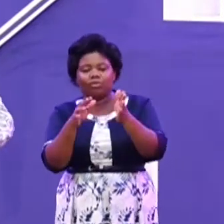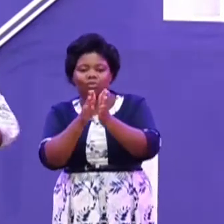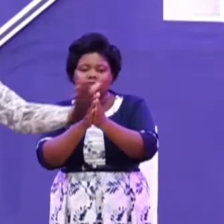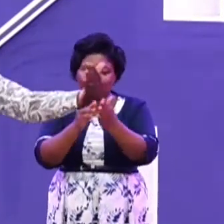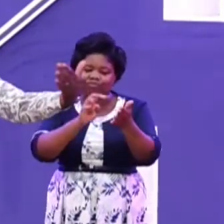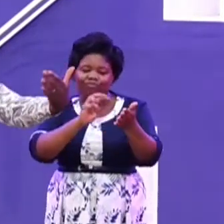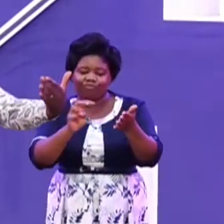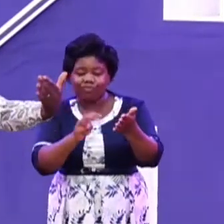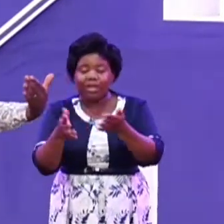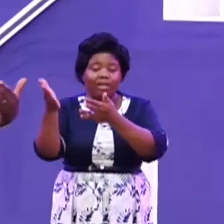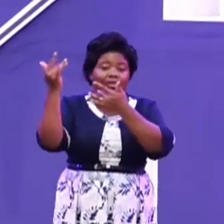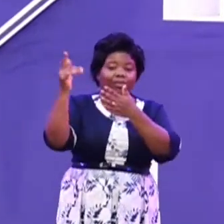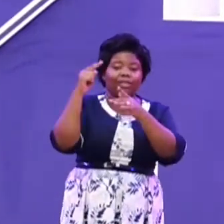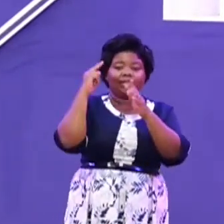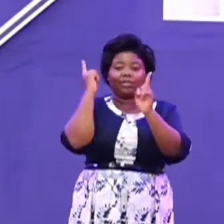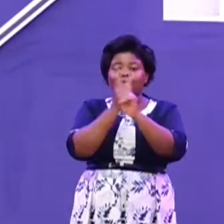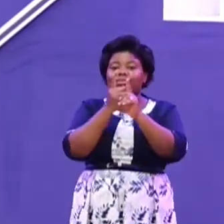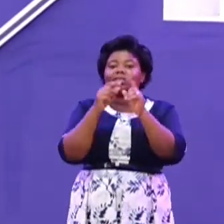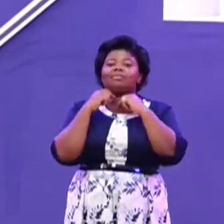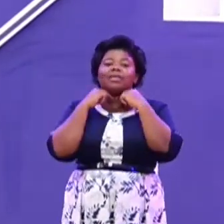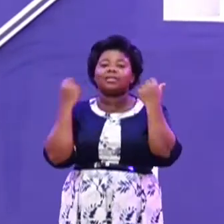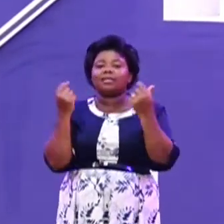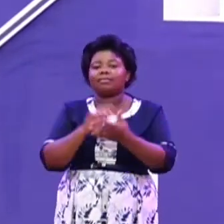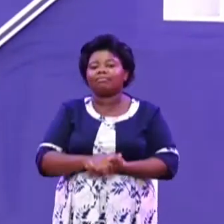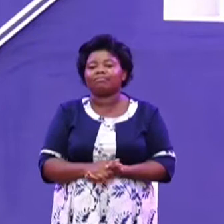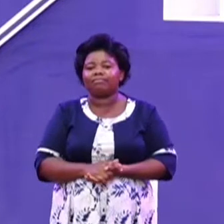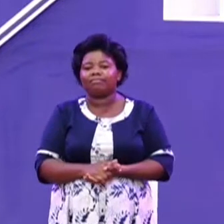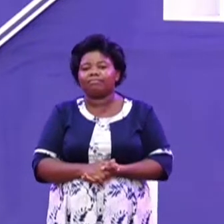be reading. Ngabolindo gendo kula musoma. As you wait to go and see the pastor.